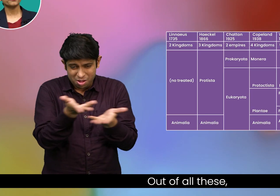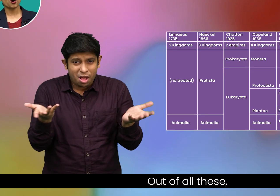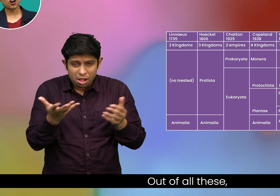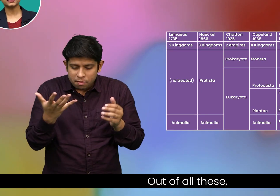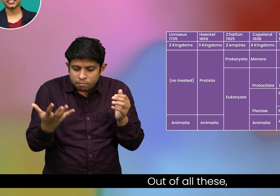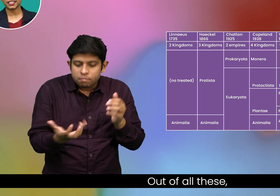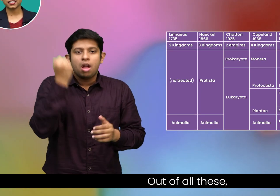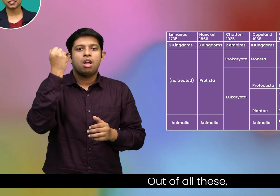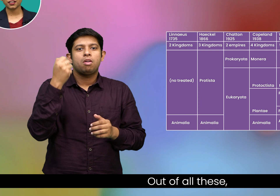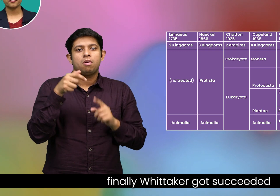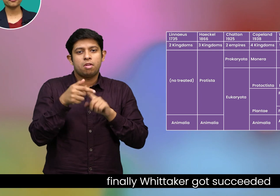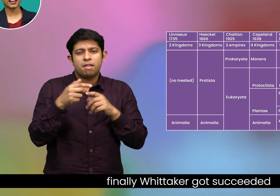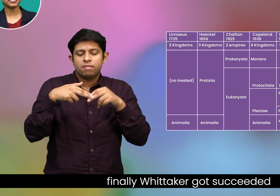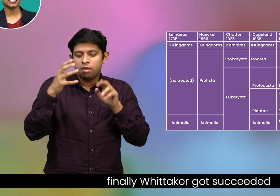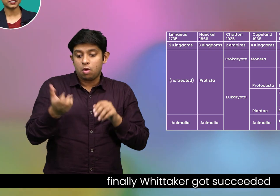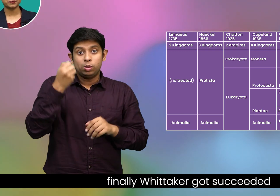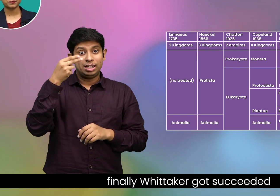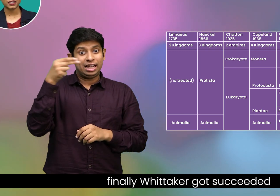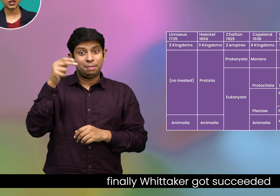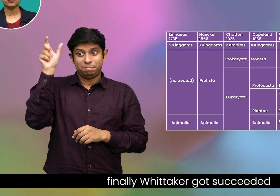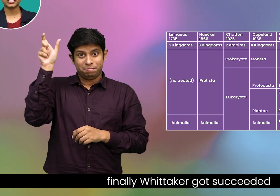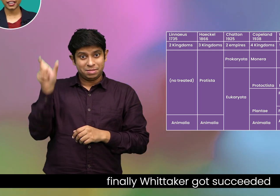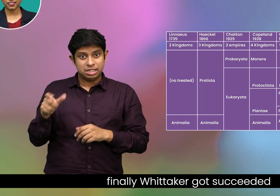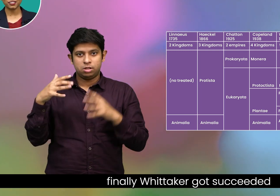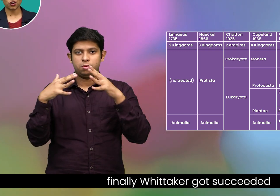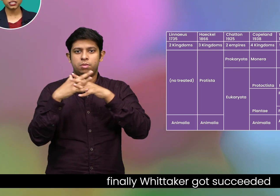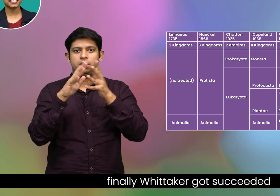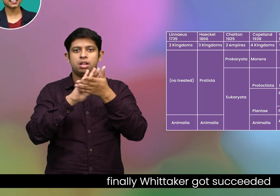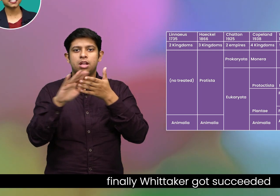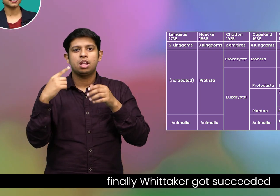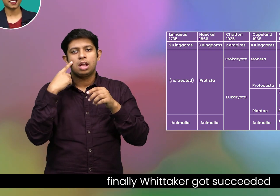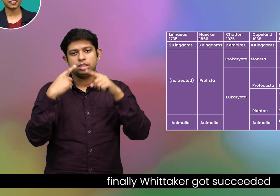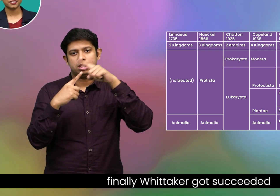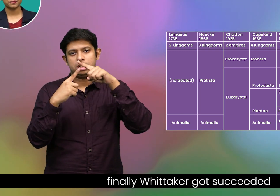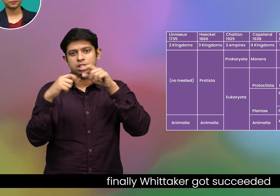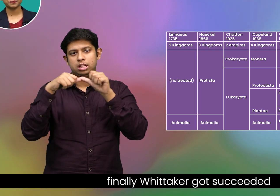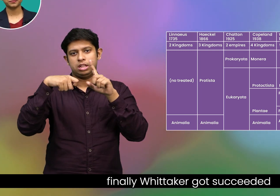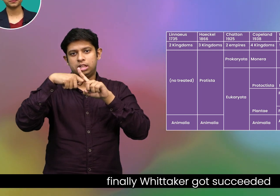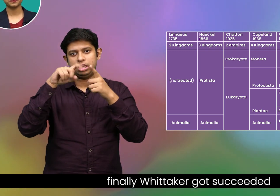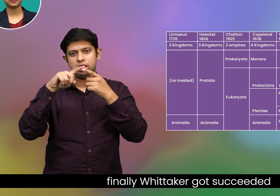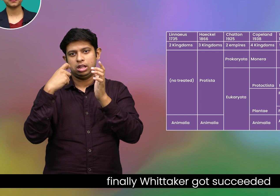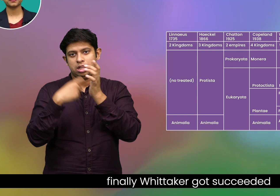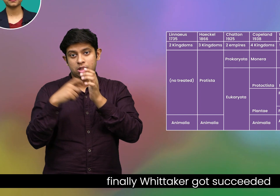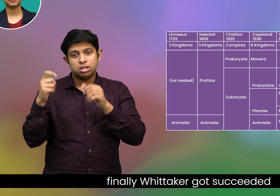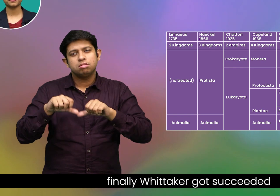Out of all these, finally, Whittaker got succeeded